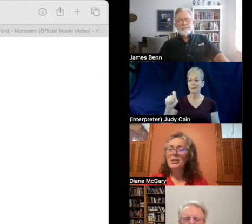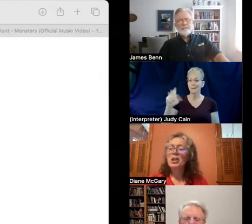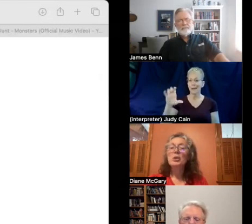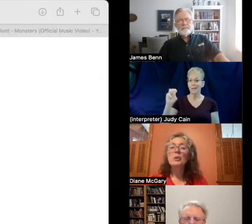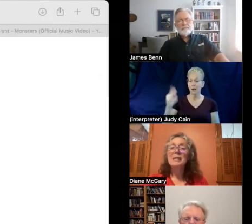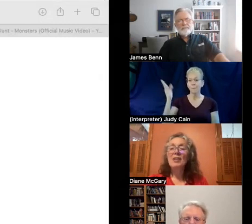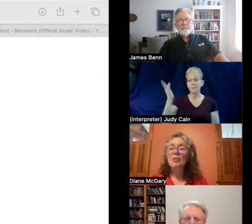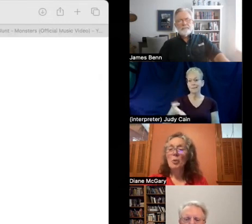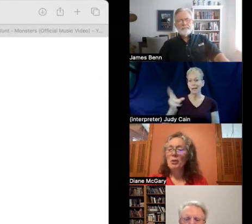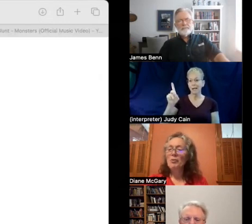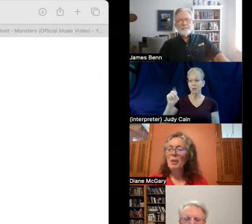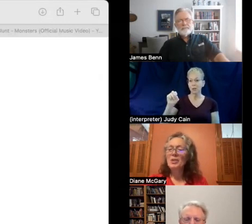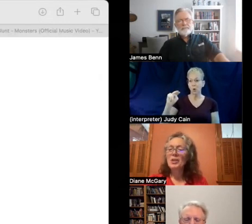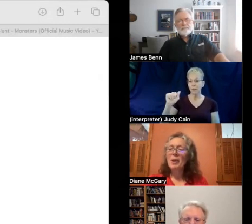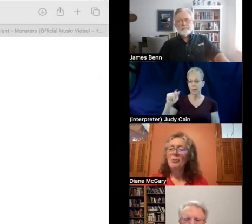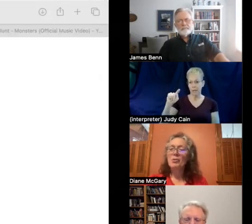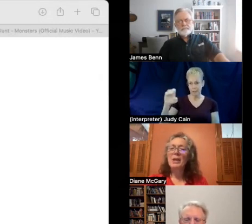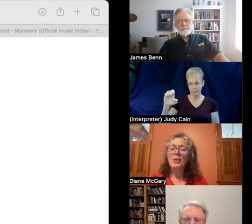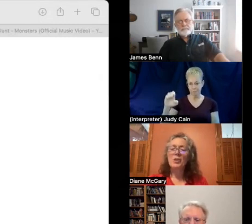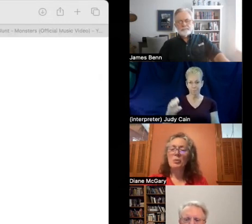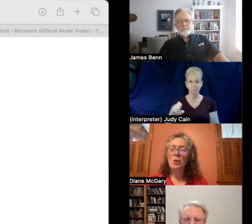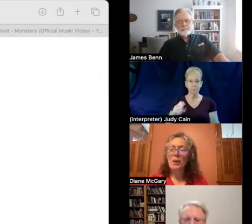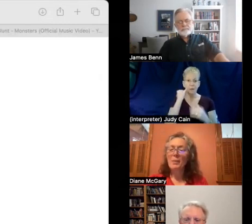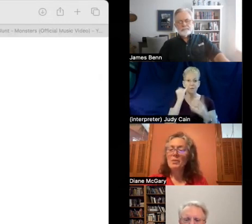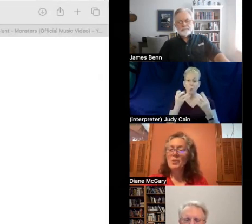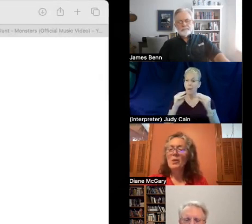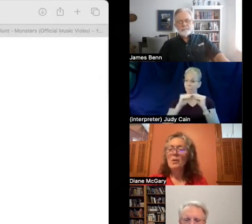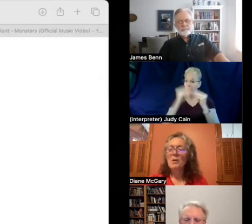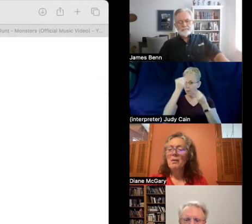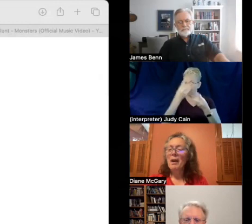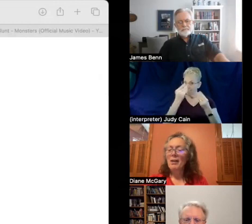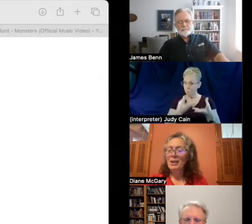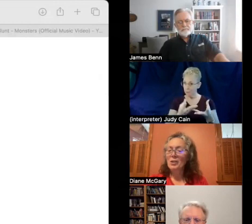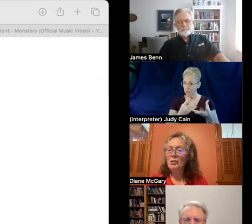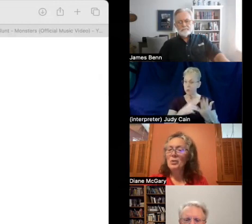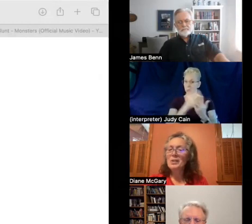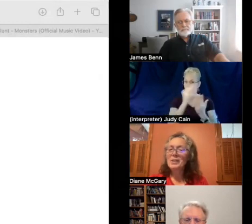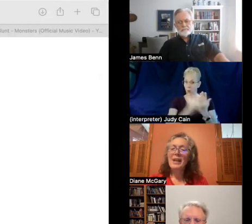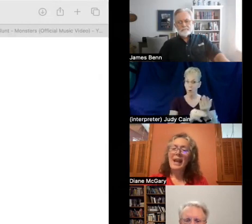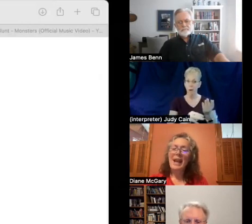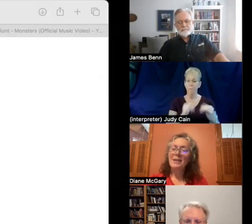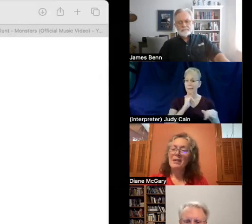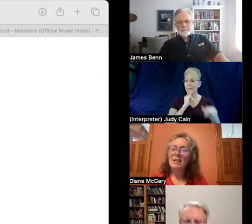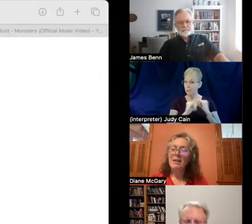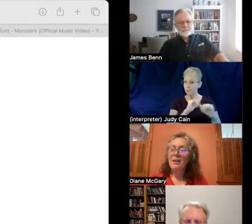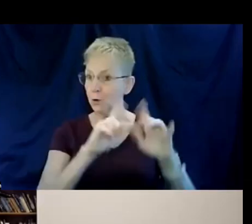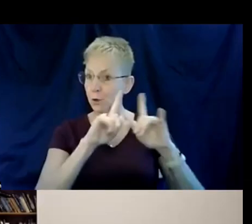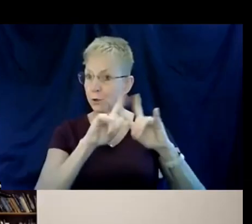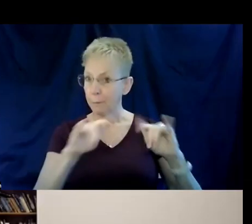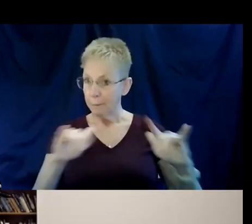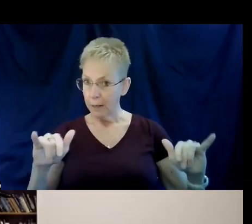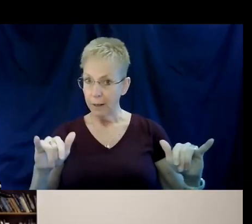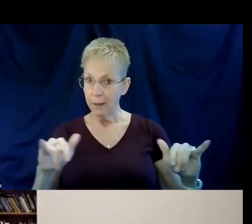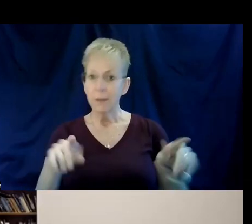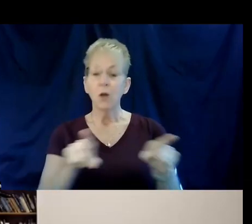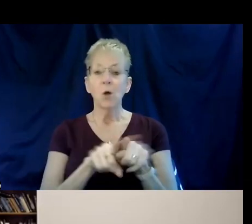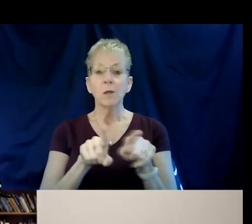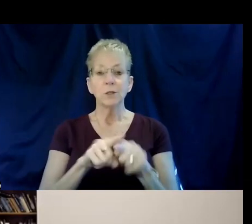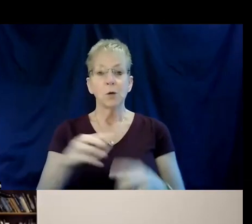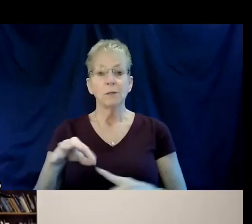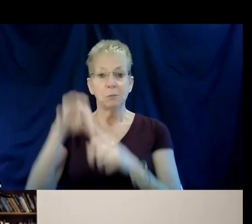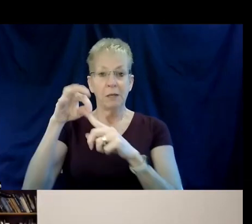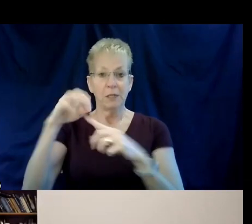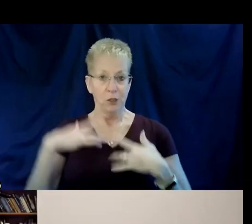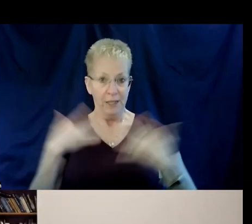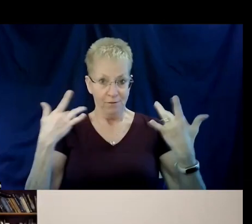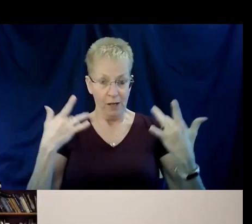drakeatarts.com/donate. To receive more information about the Drake Arts programs, our interviews, and our special events, please